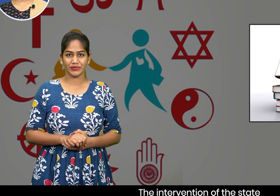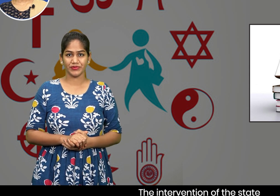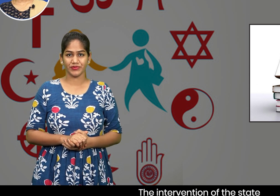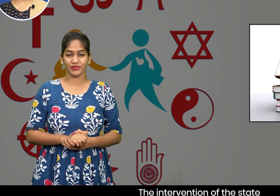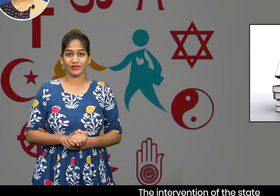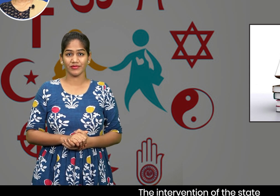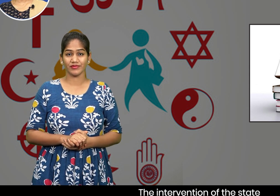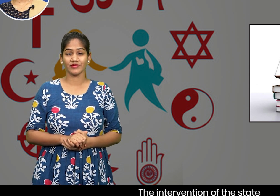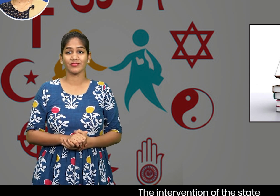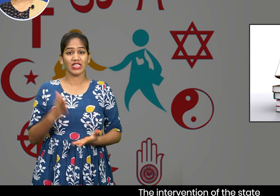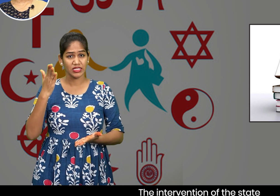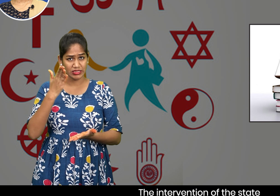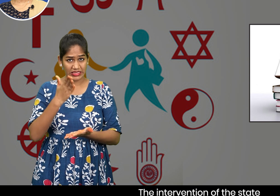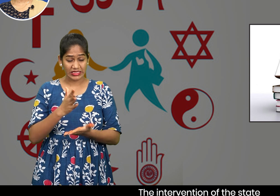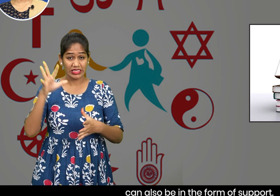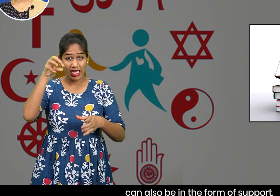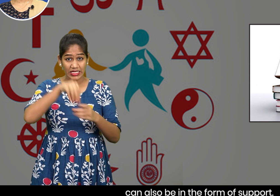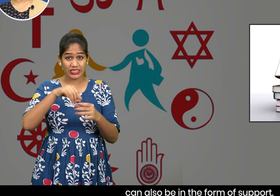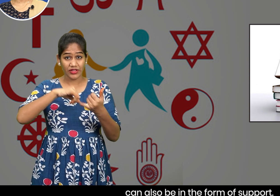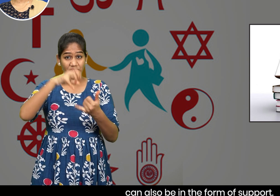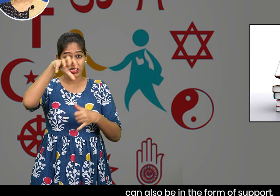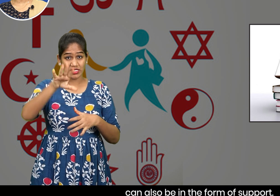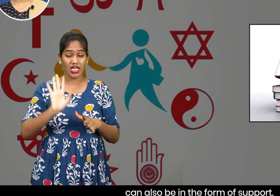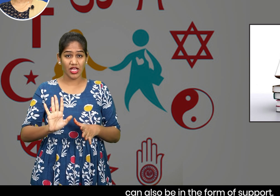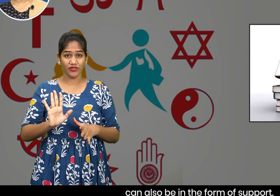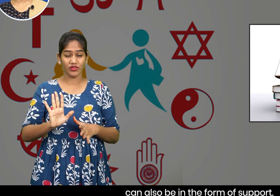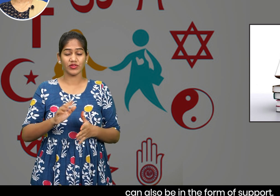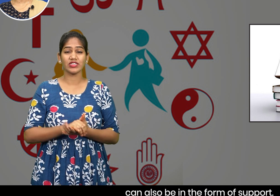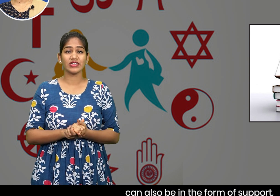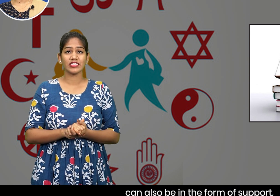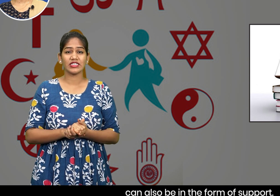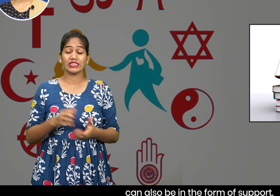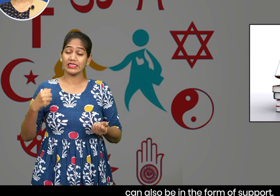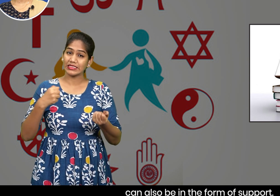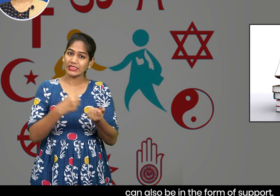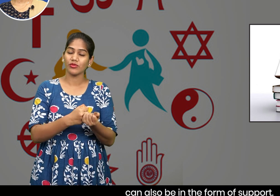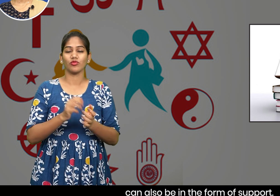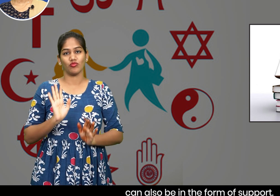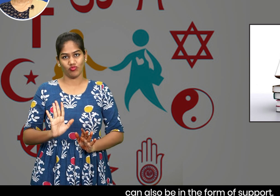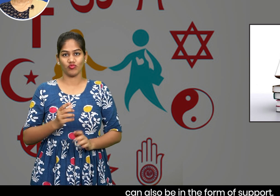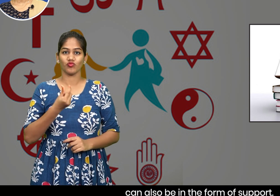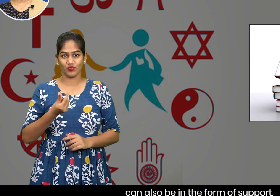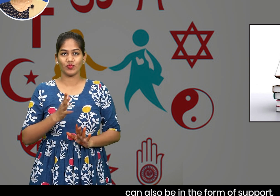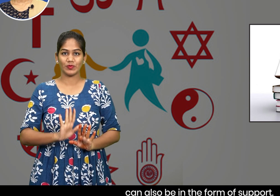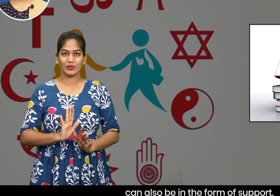The intervention of the state can also be in the form of support.